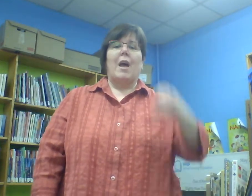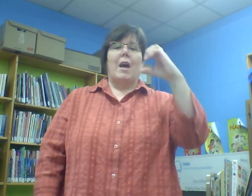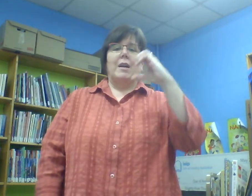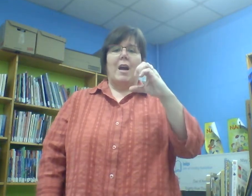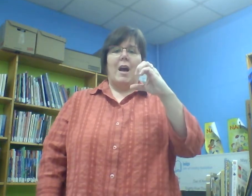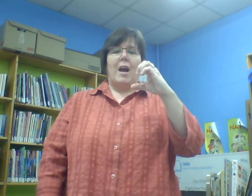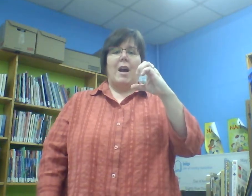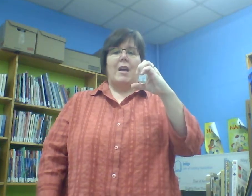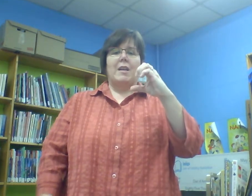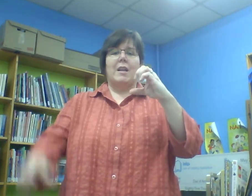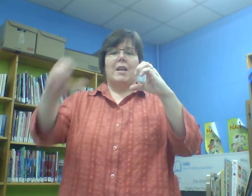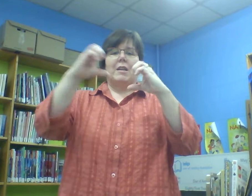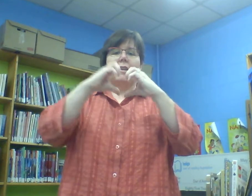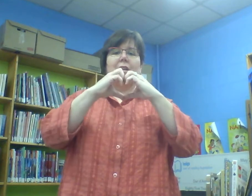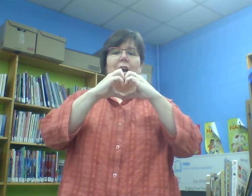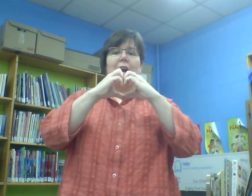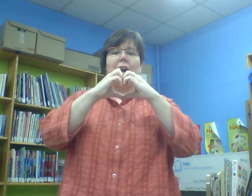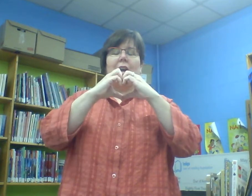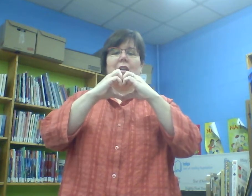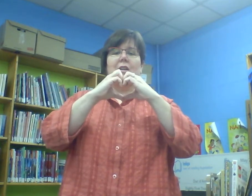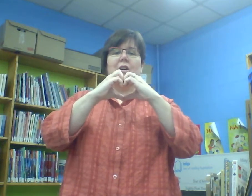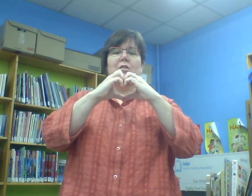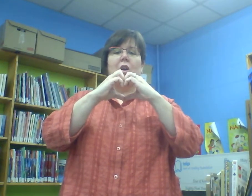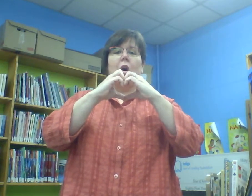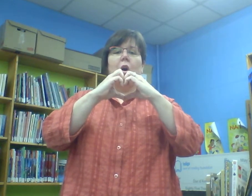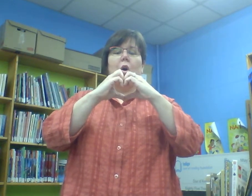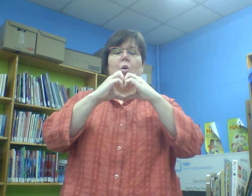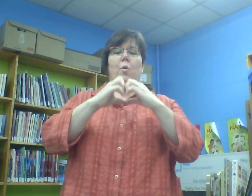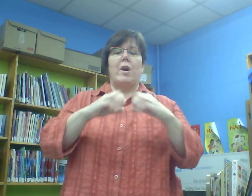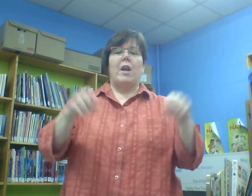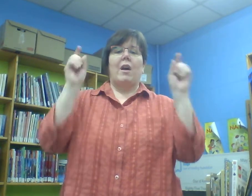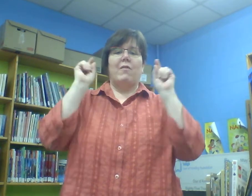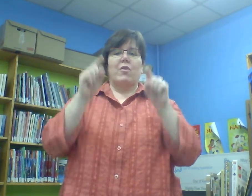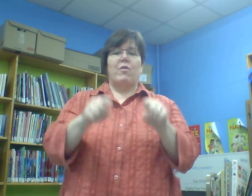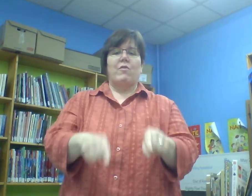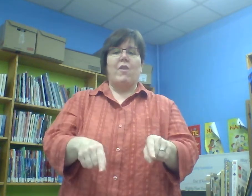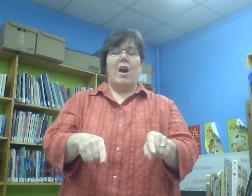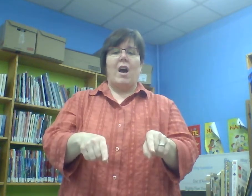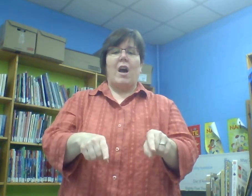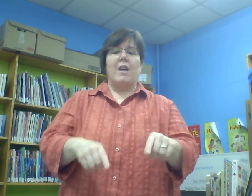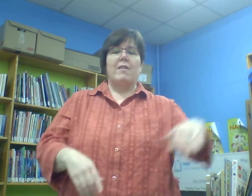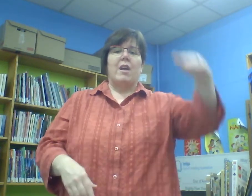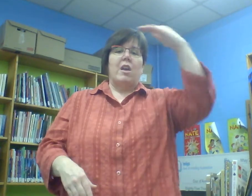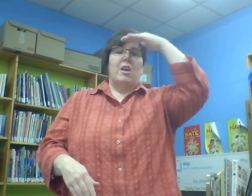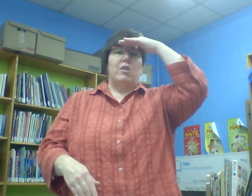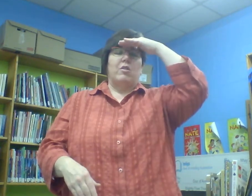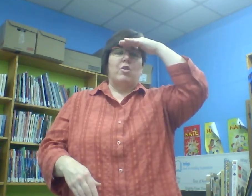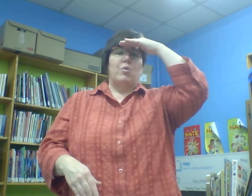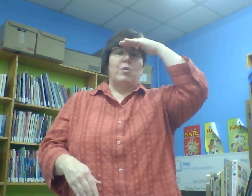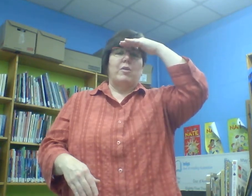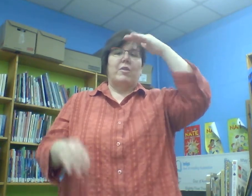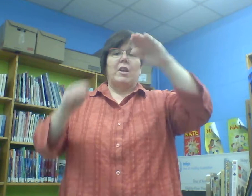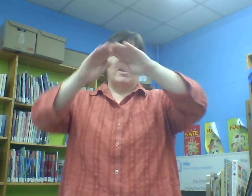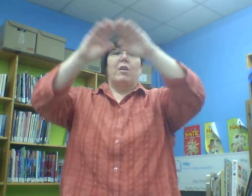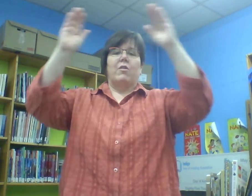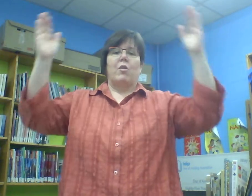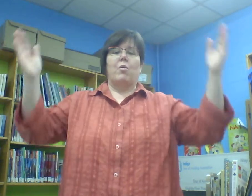ends. Kindness, kindness, oh, whenever you find this, you will see the world's